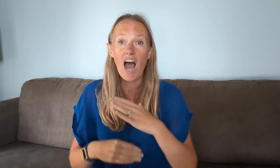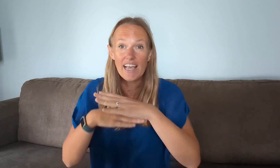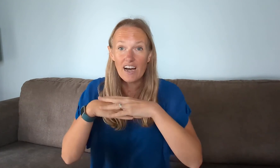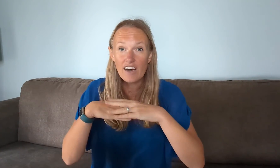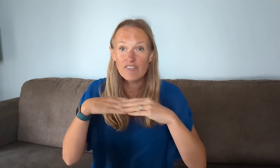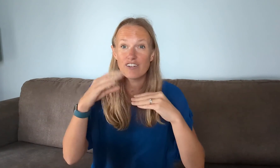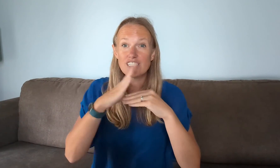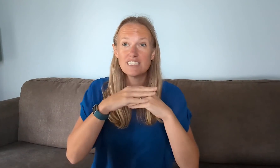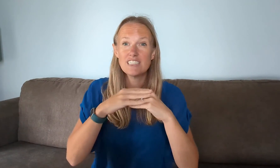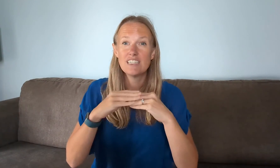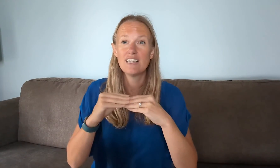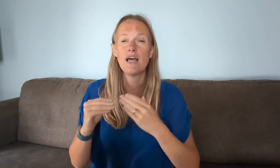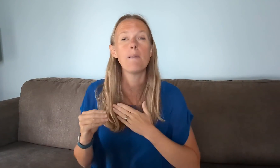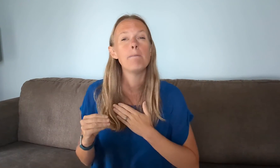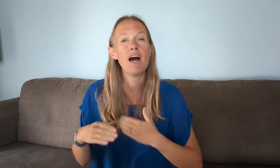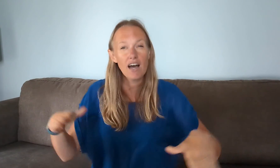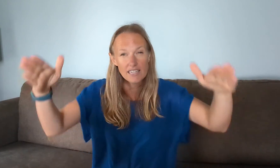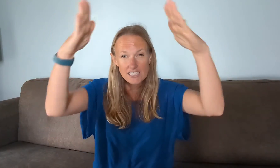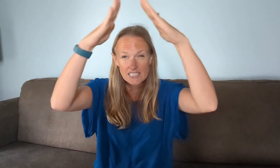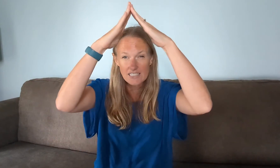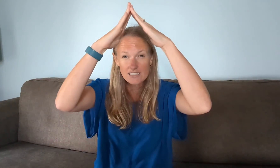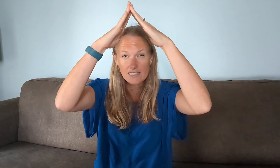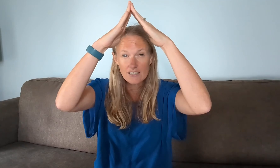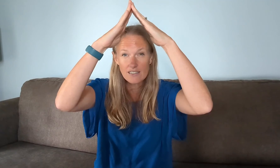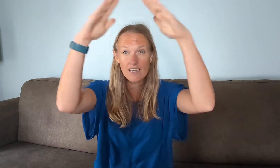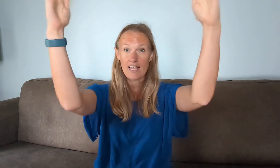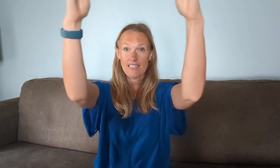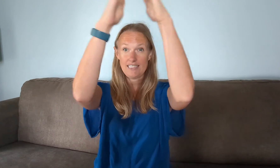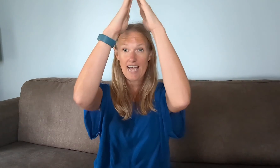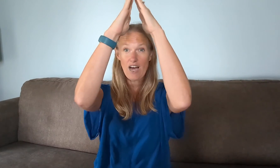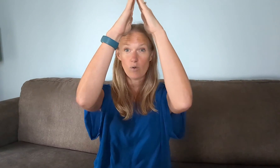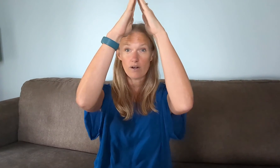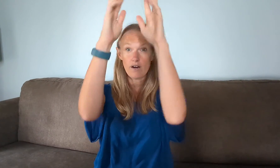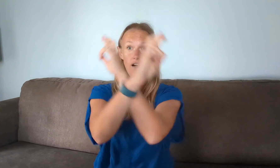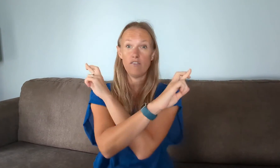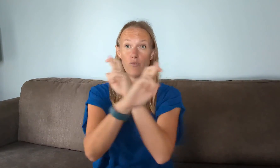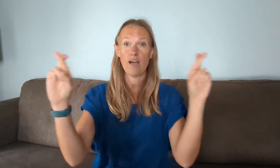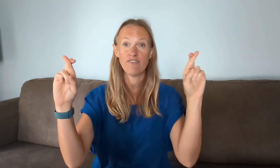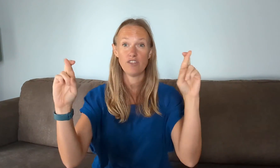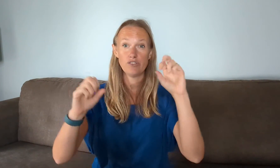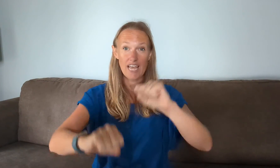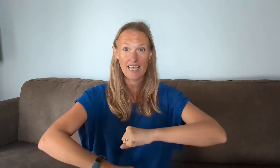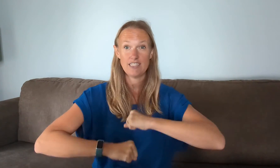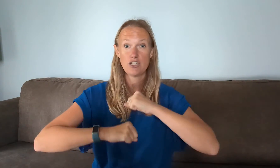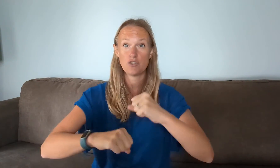my comfort, my shelter, tower of refuge and